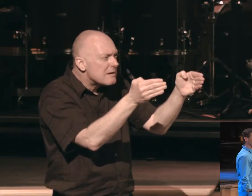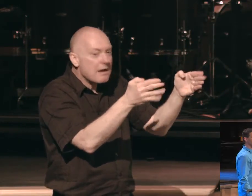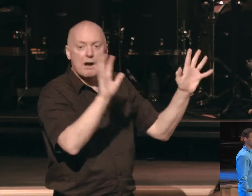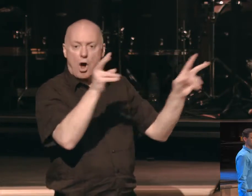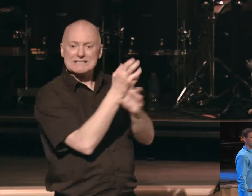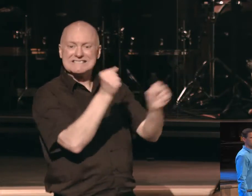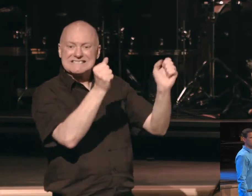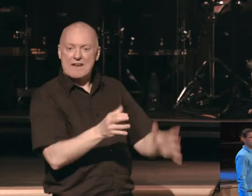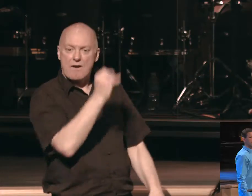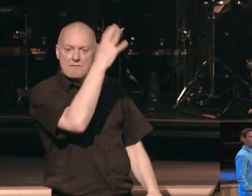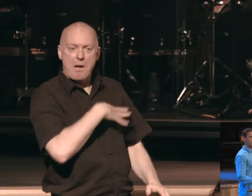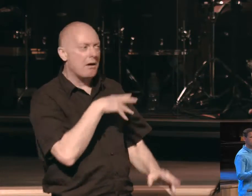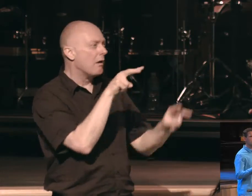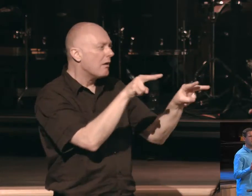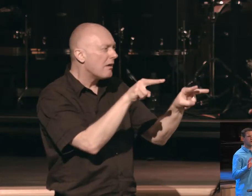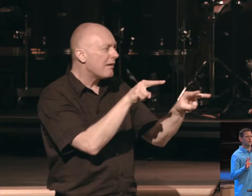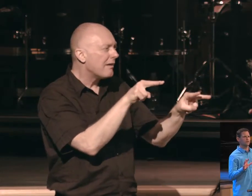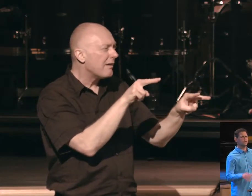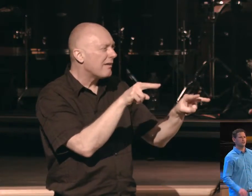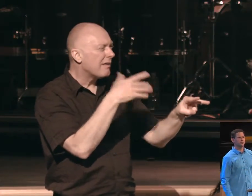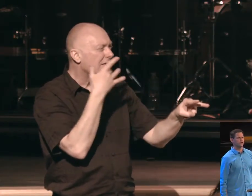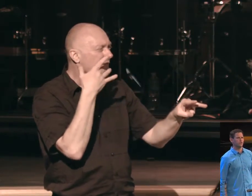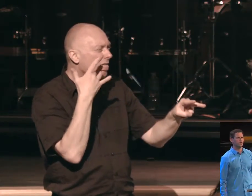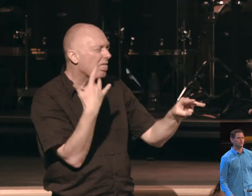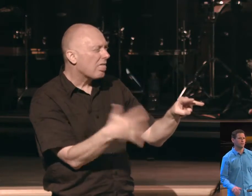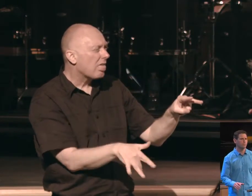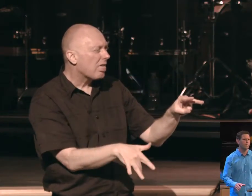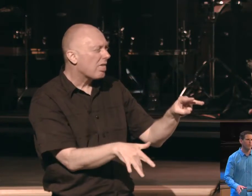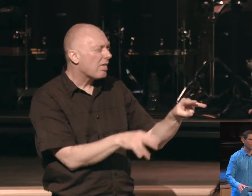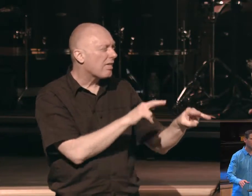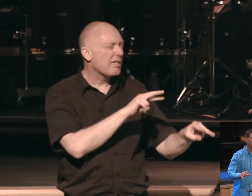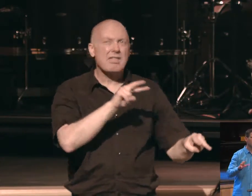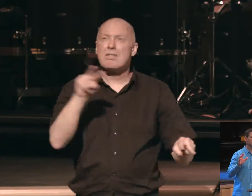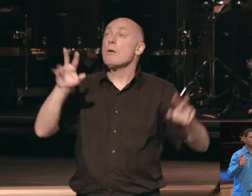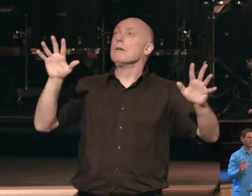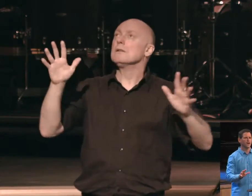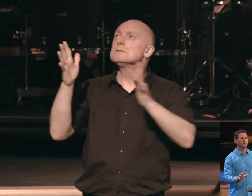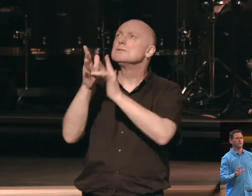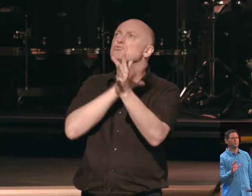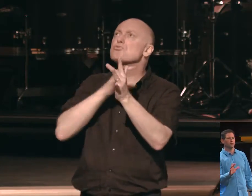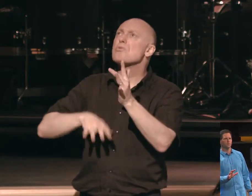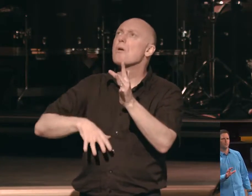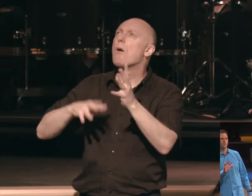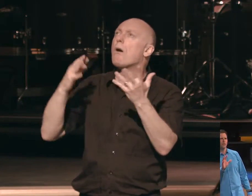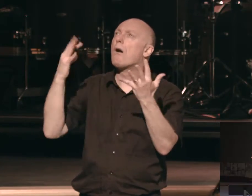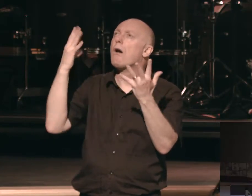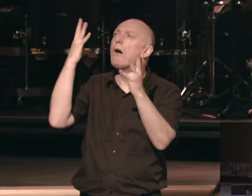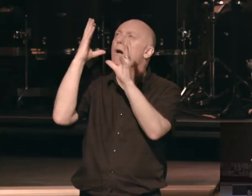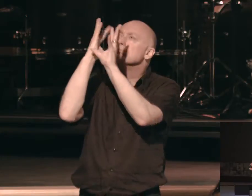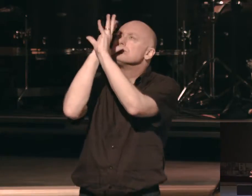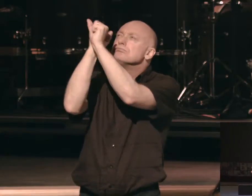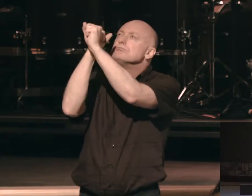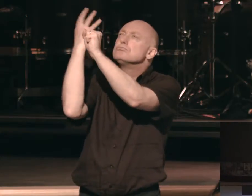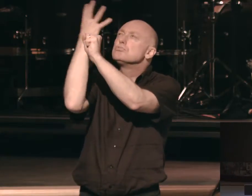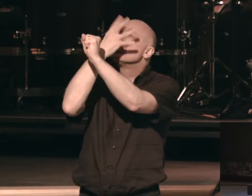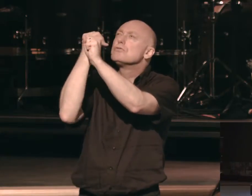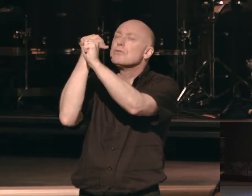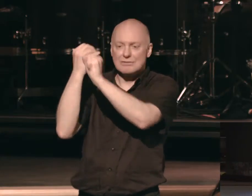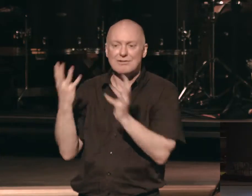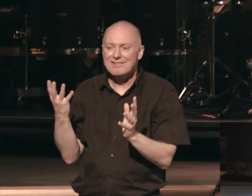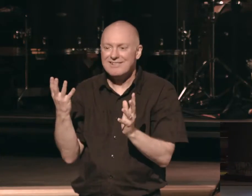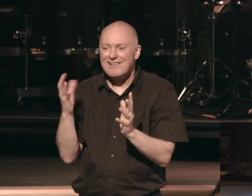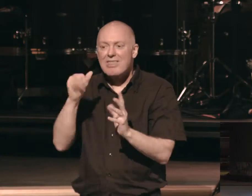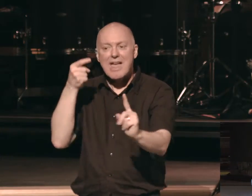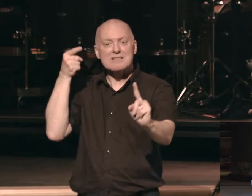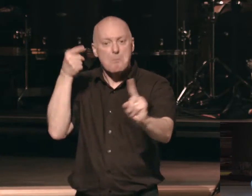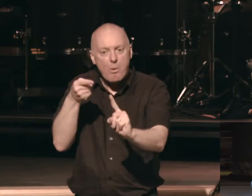at the saviors of men, and then you turn and look to Jesus Christ, the more astoundingly beautiful he becomes to me and